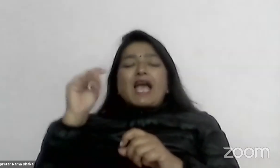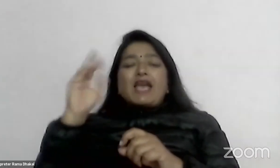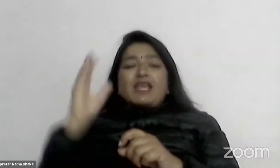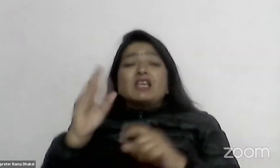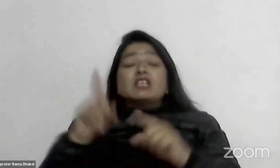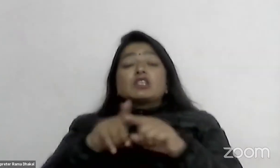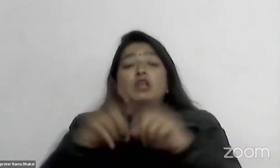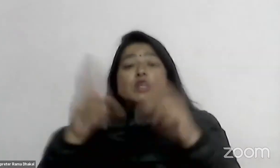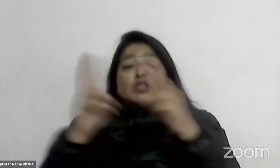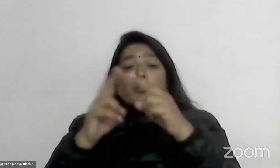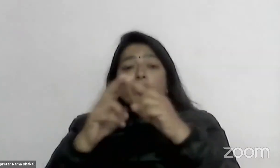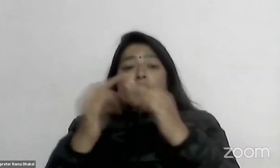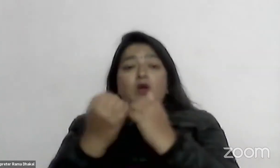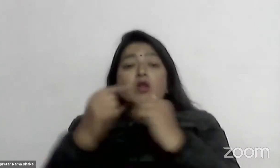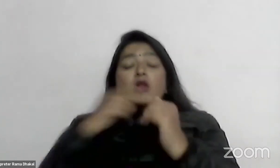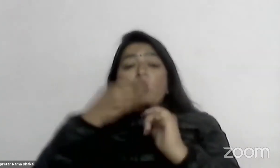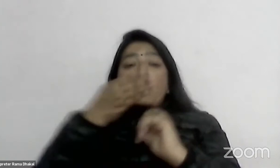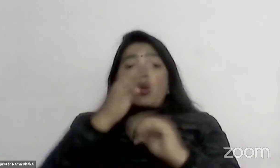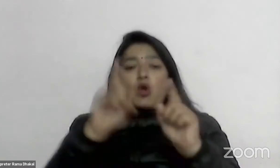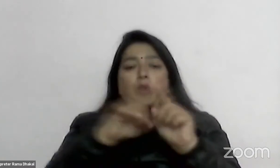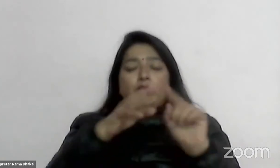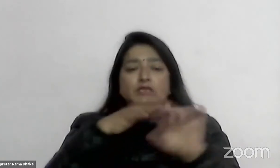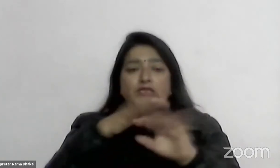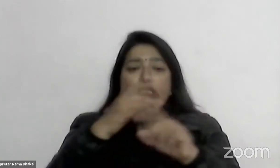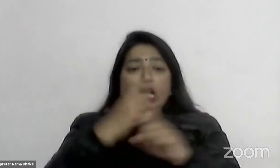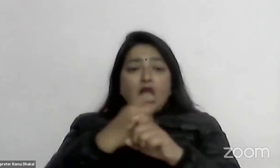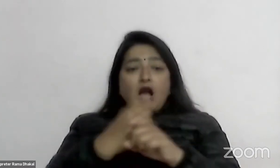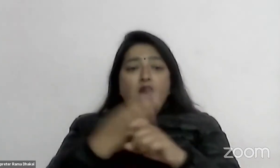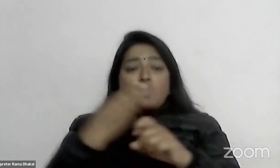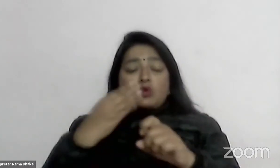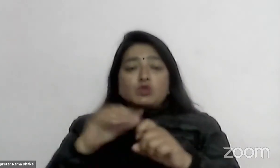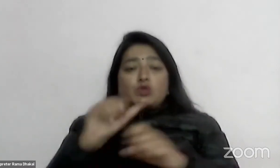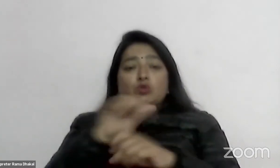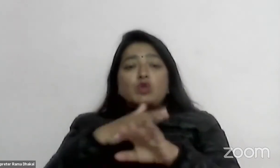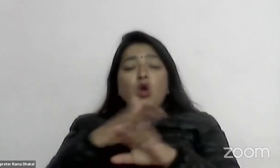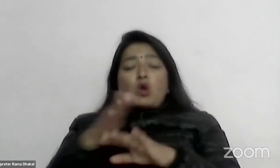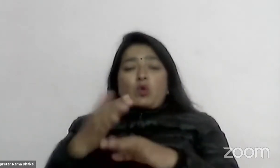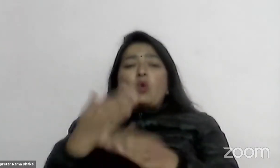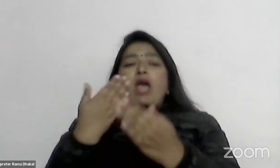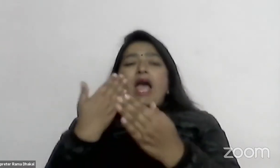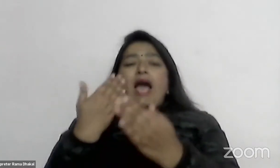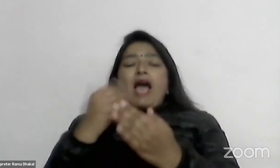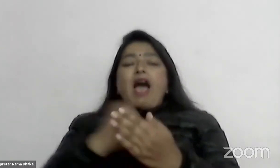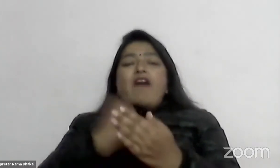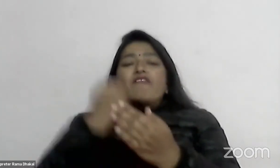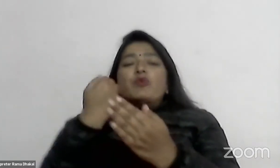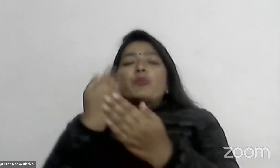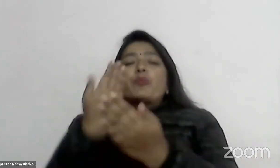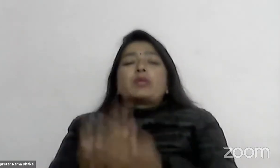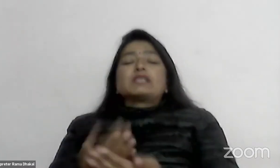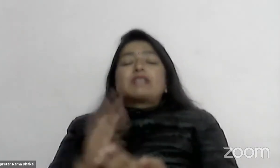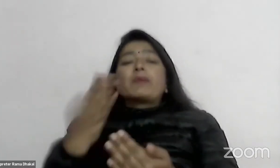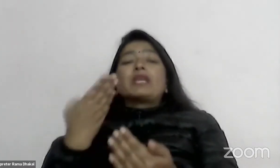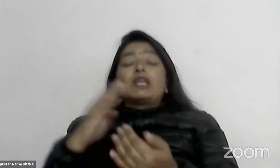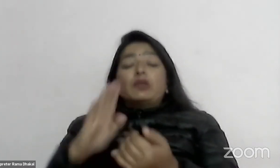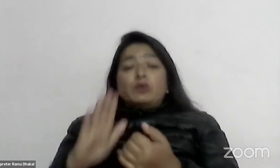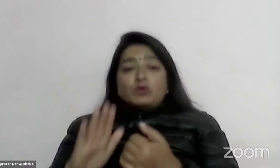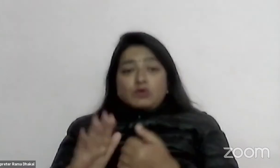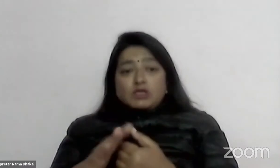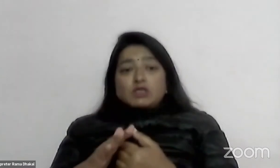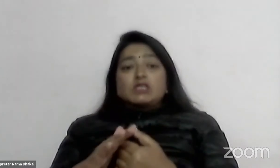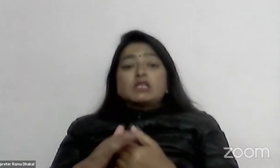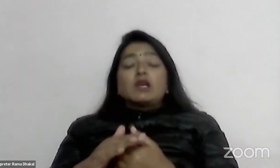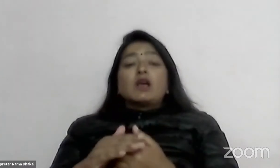I thought the analysis of the demand issue was oversimplistic and you know, really had no